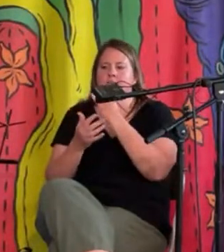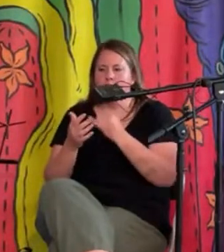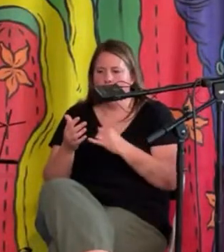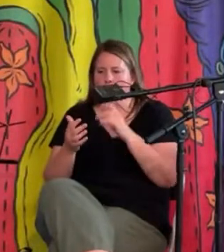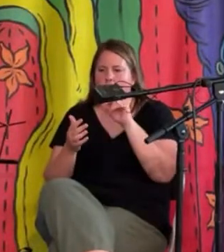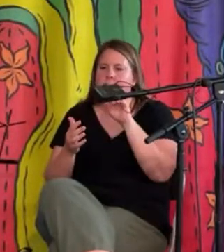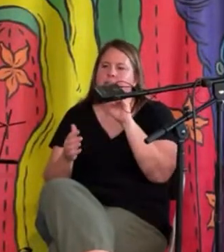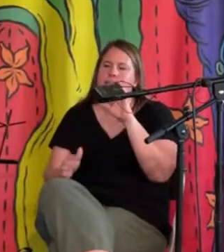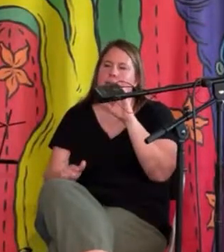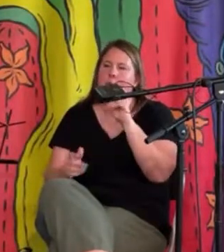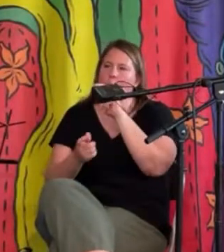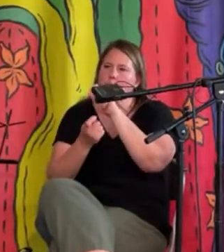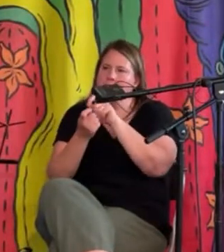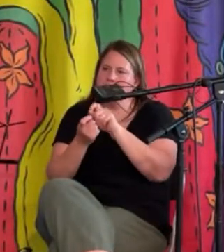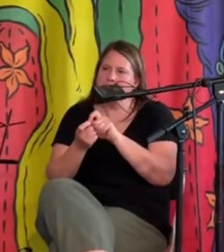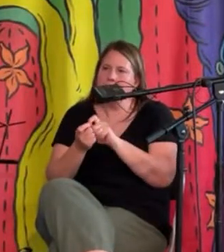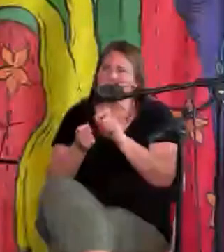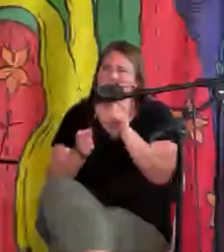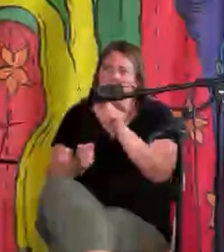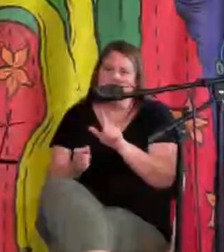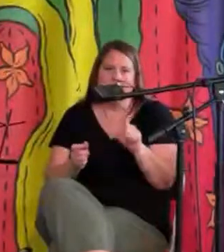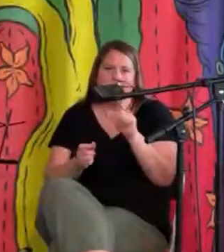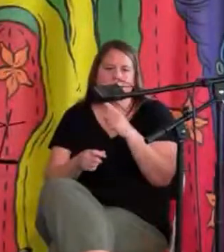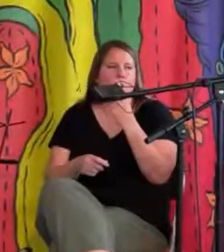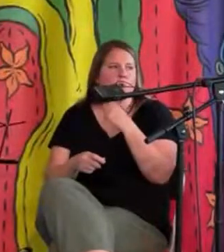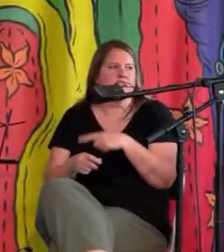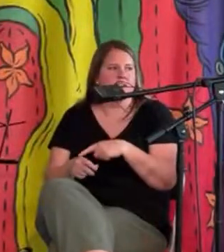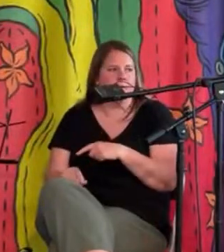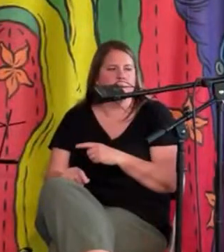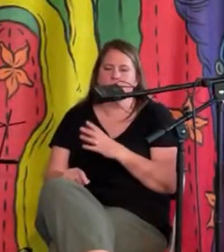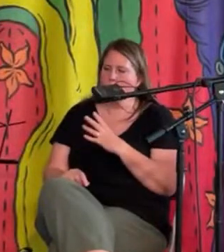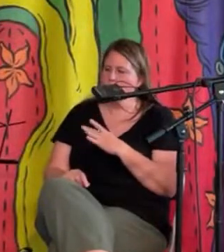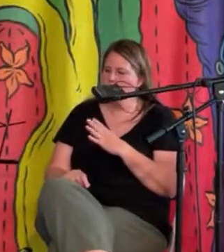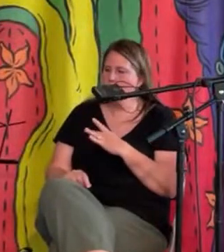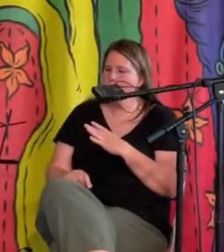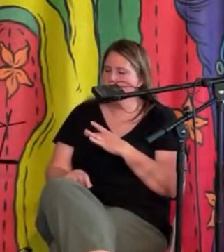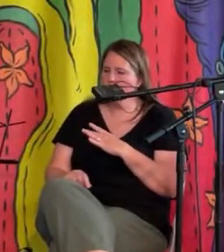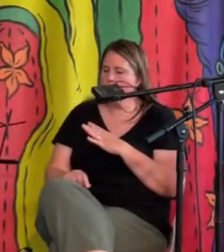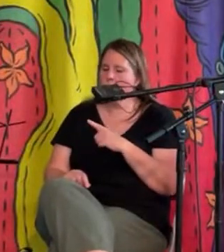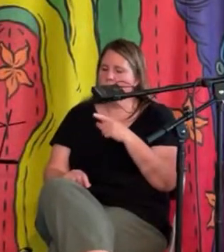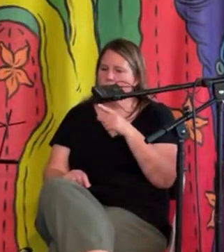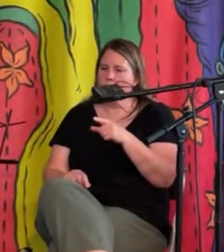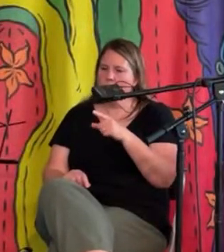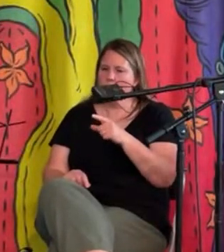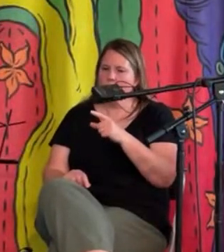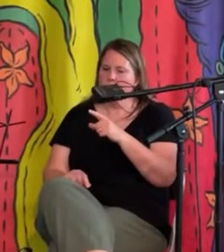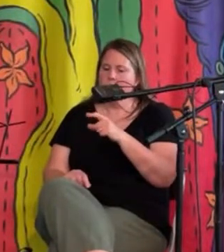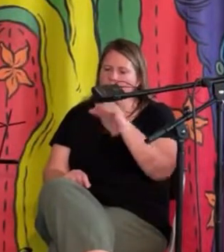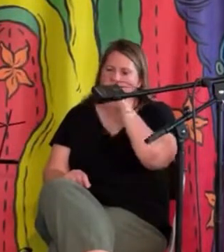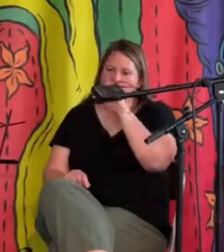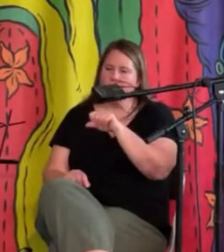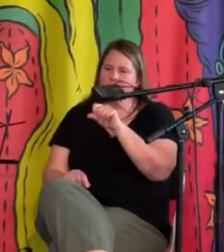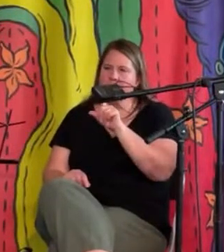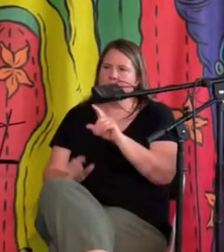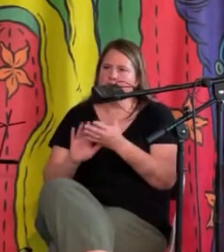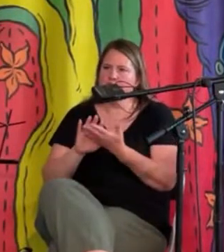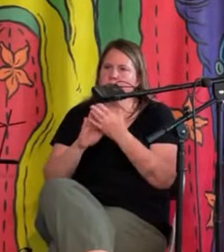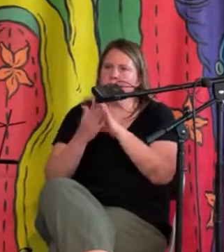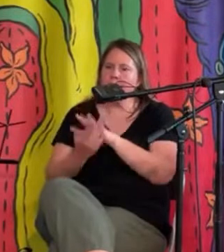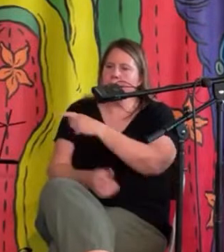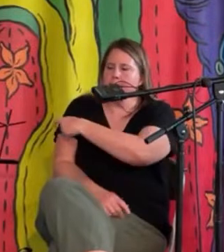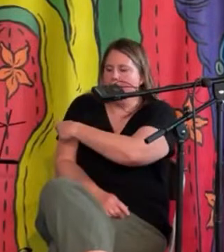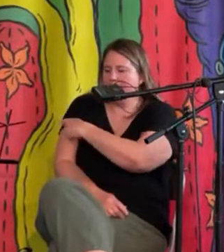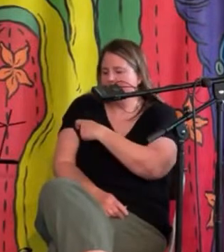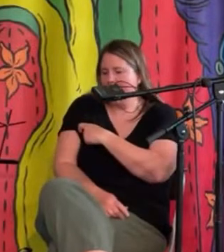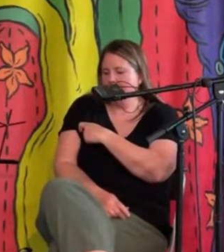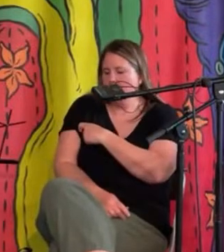Deco details in a library one time, and I was like, oh, maybe I really love that. That should be my tattoo. And then I